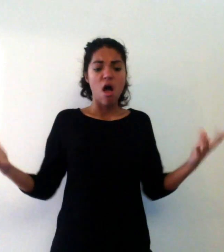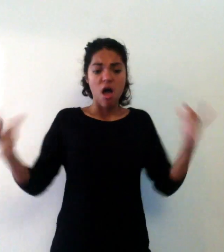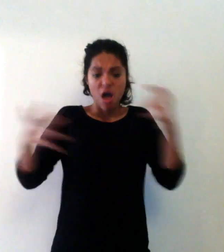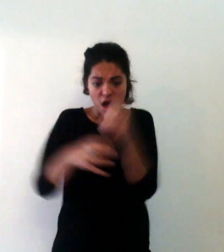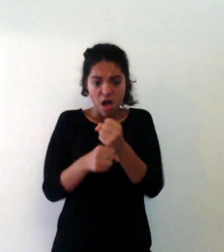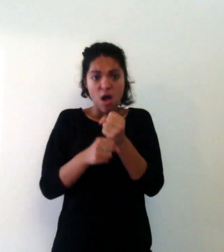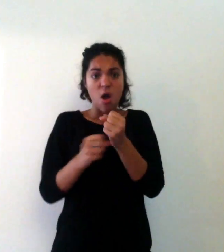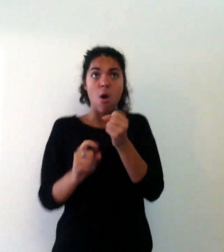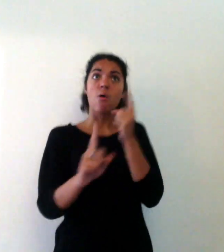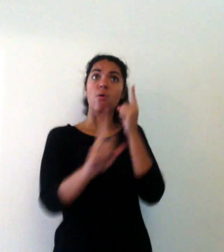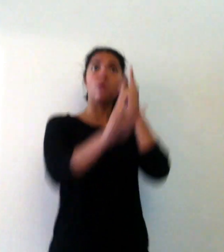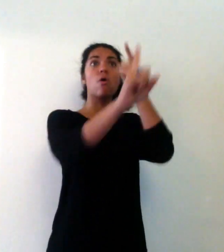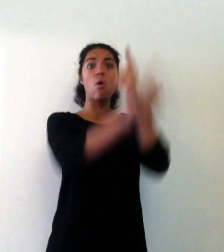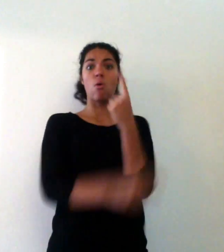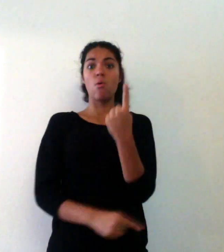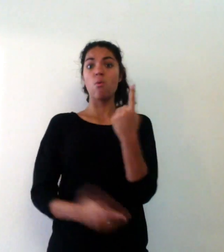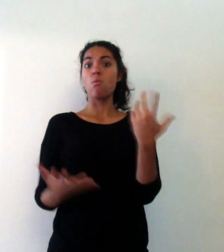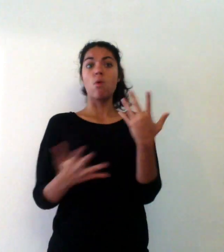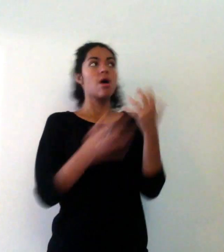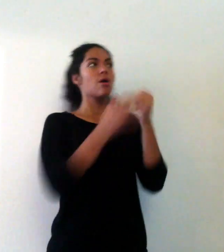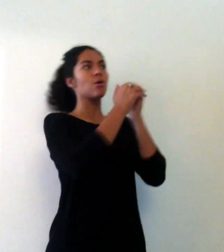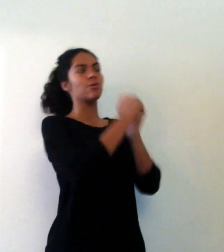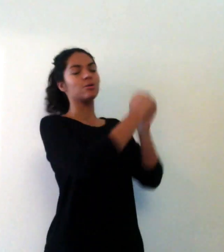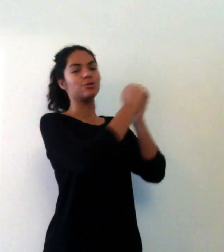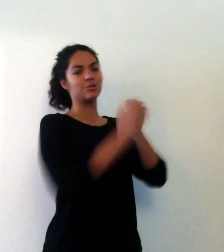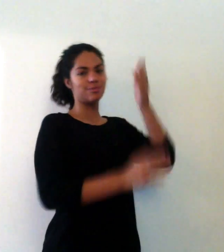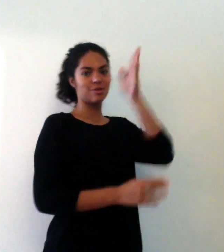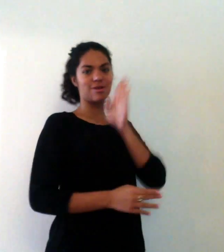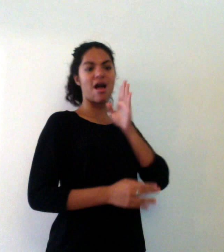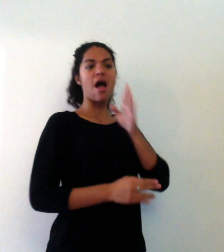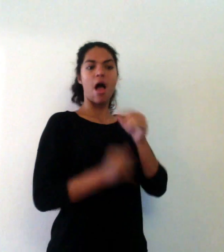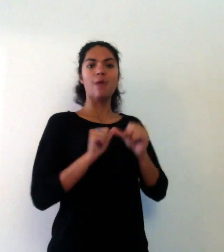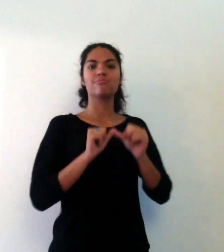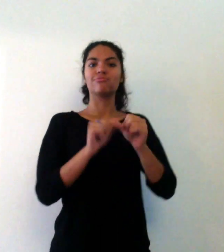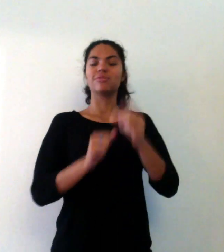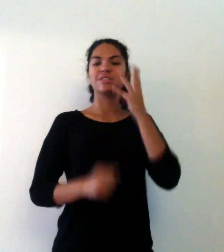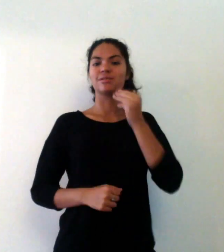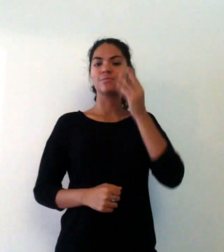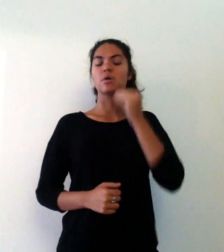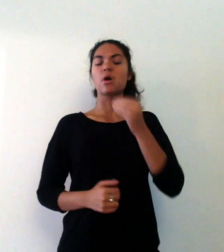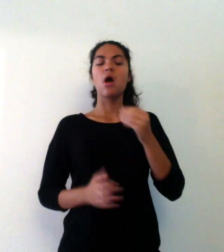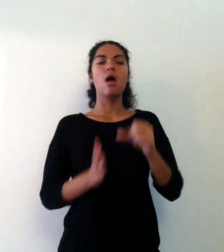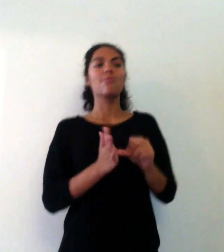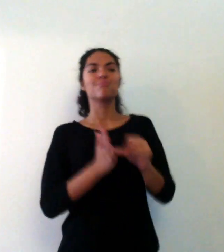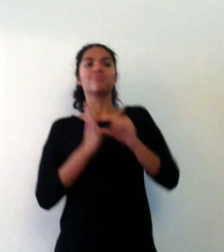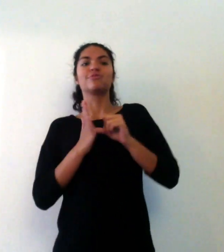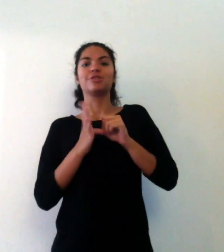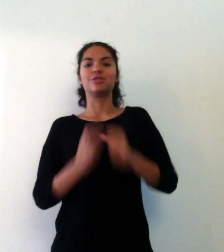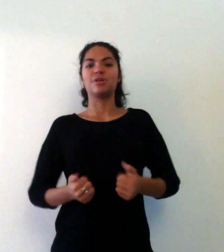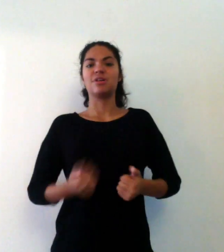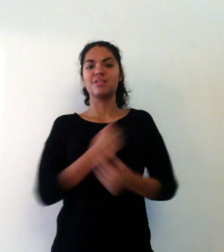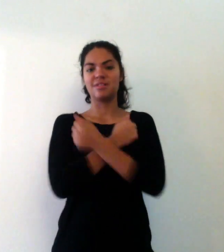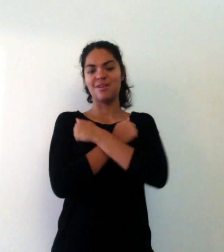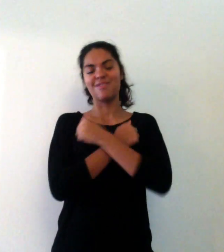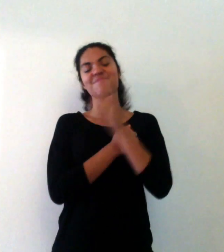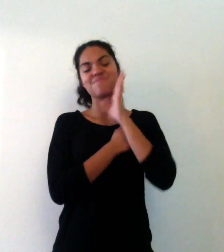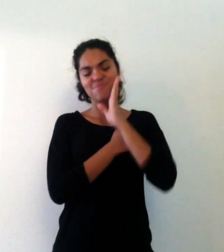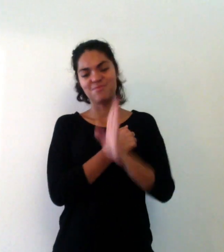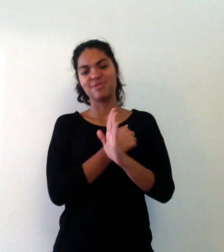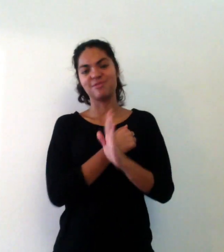an appreciation love that is not momentary, but is a posture of life. I give you two illustrations, and with that